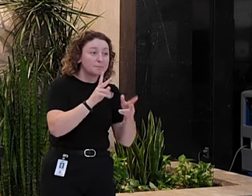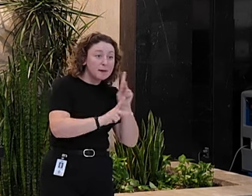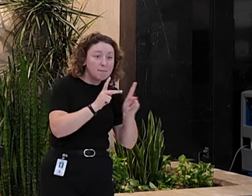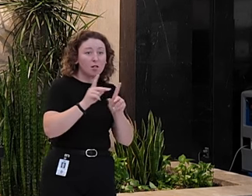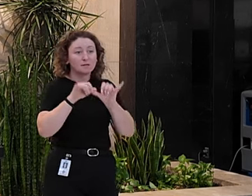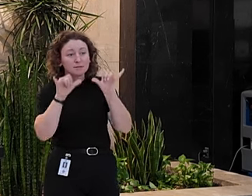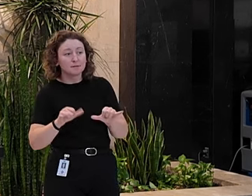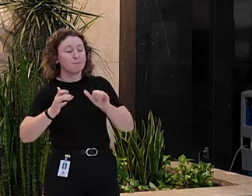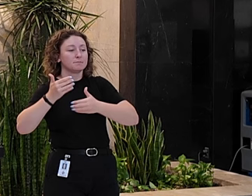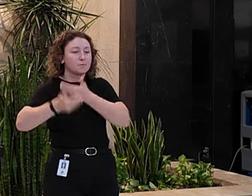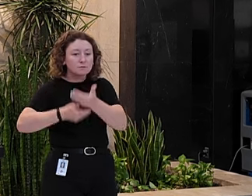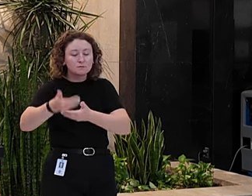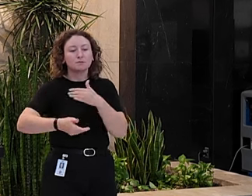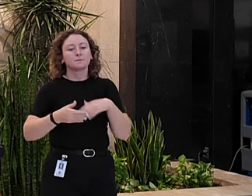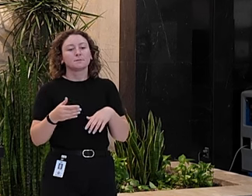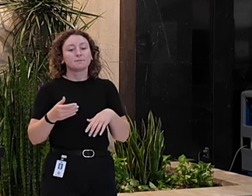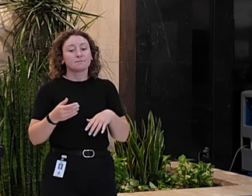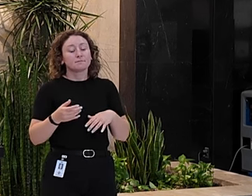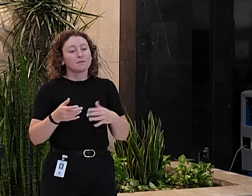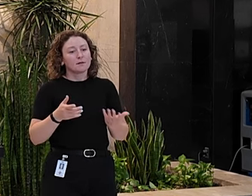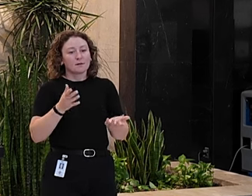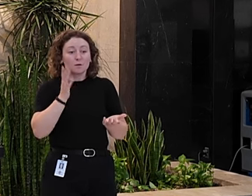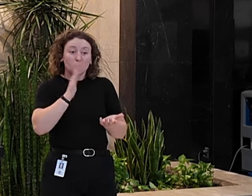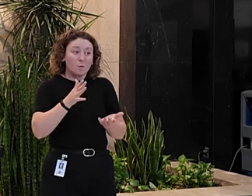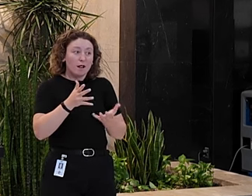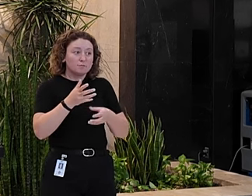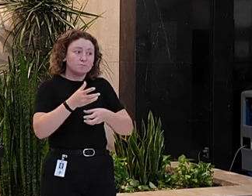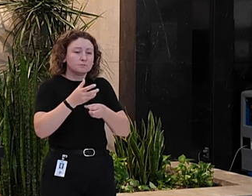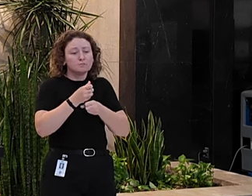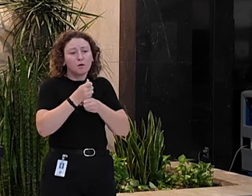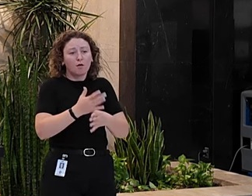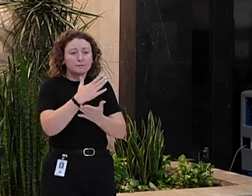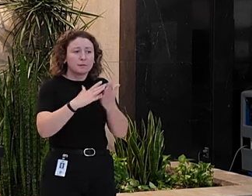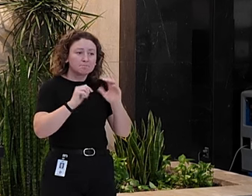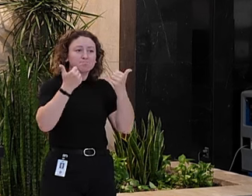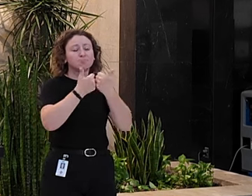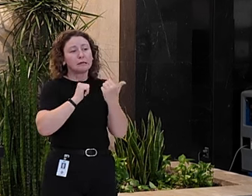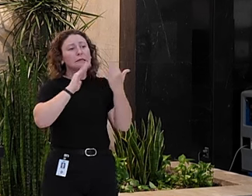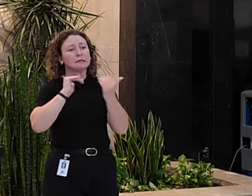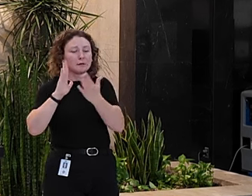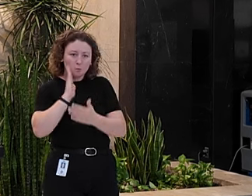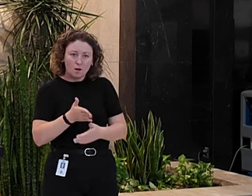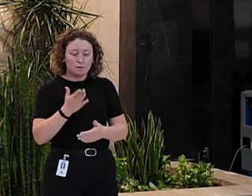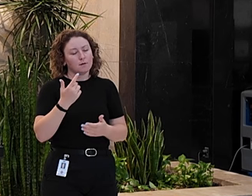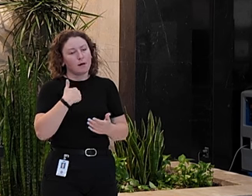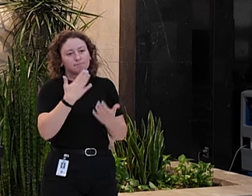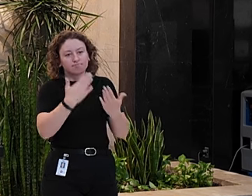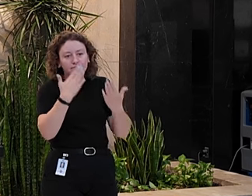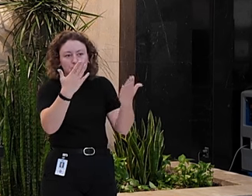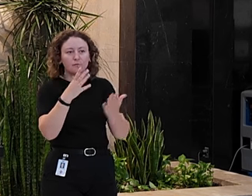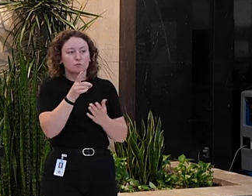systems and processes. And that is going to come with some bumps in the road. And so I'm really grateful for